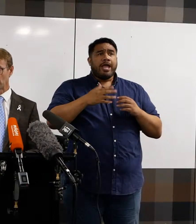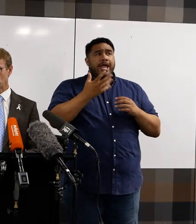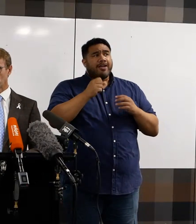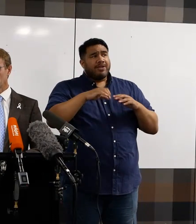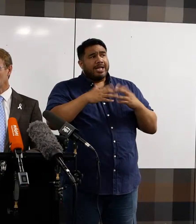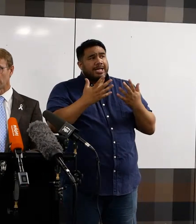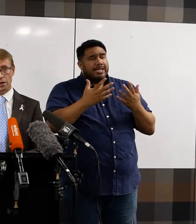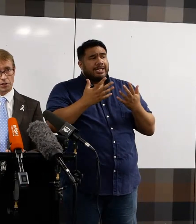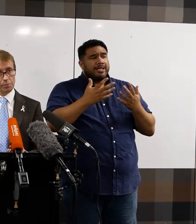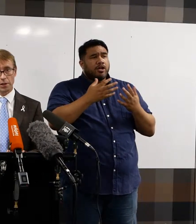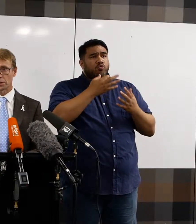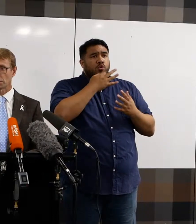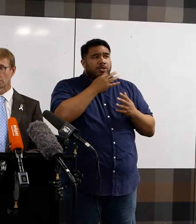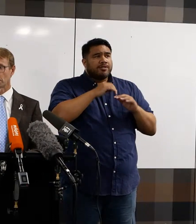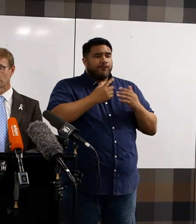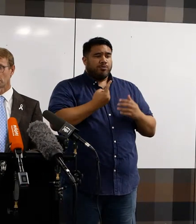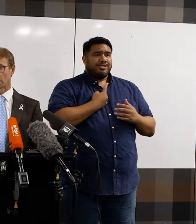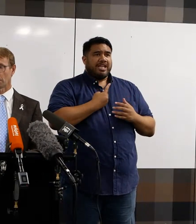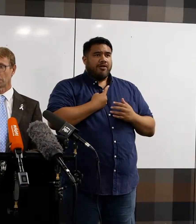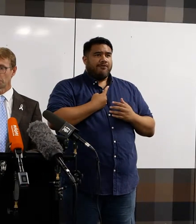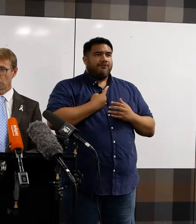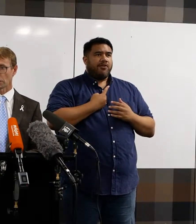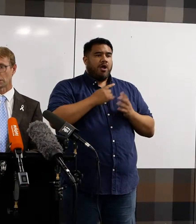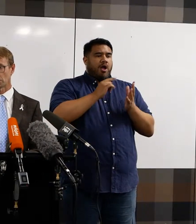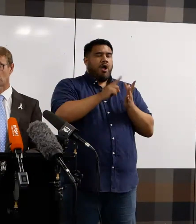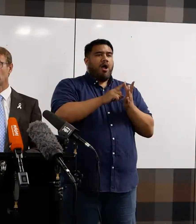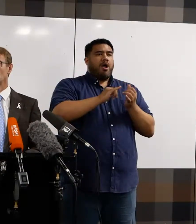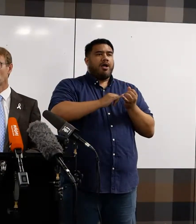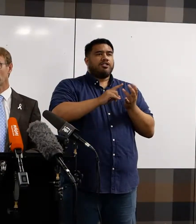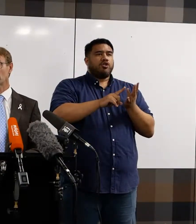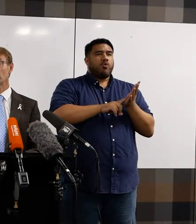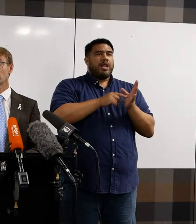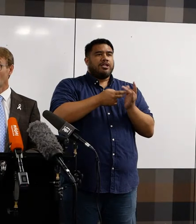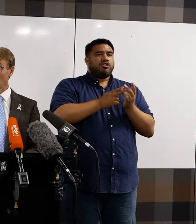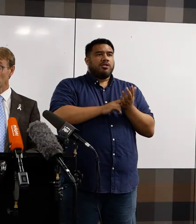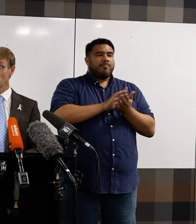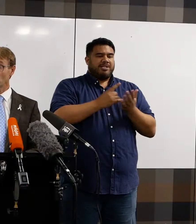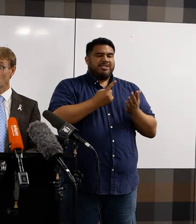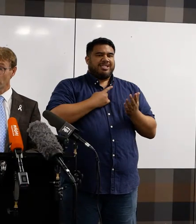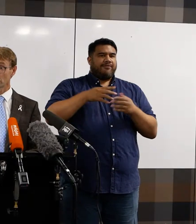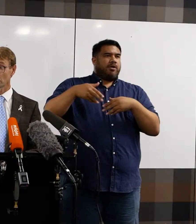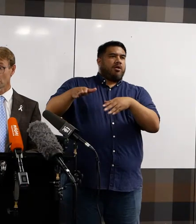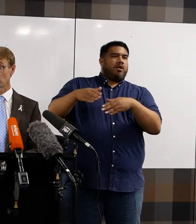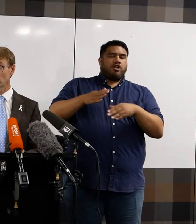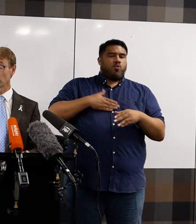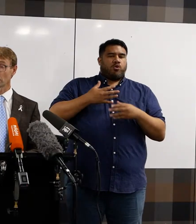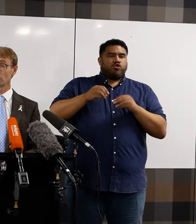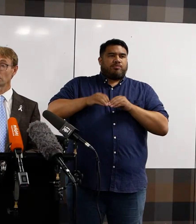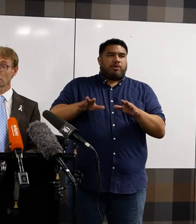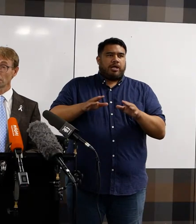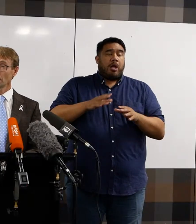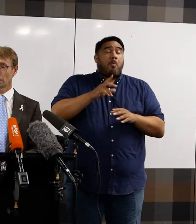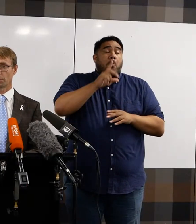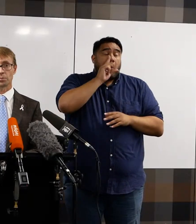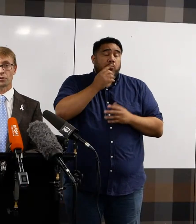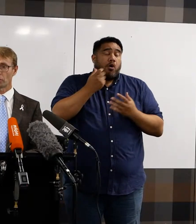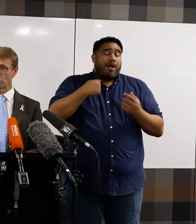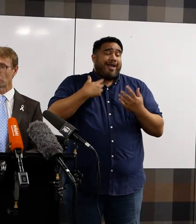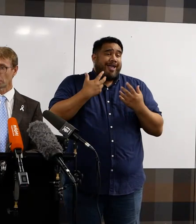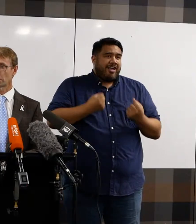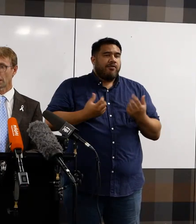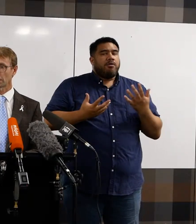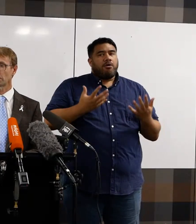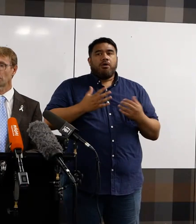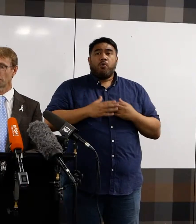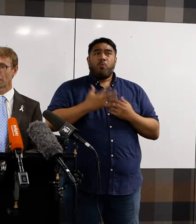any information on that, but our experience is that, especially in a situation like this where there's a high level of awareness and concern in the community, the people are very